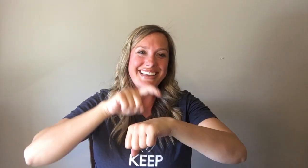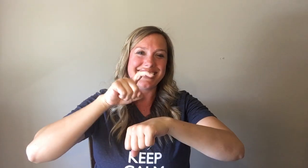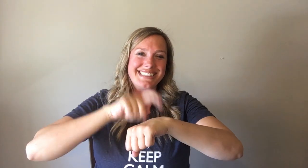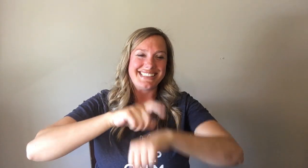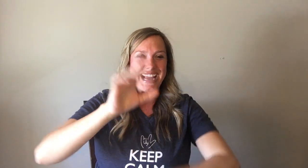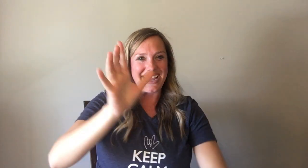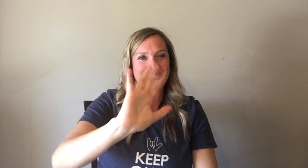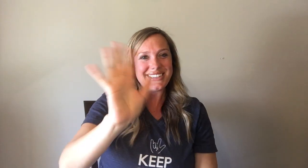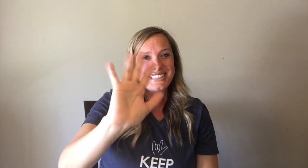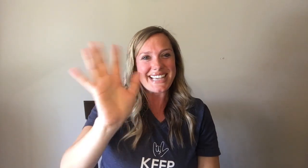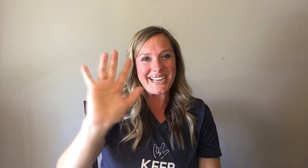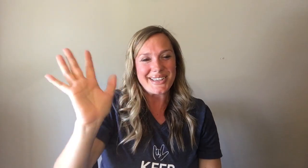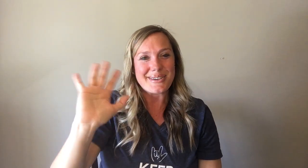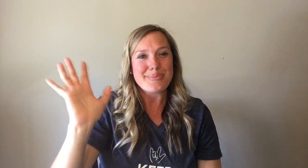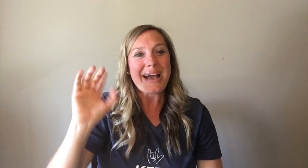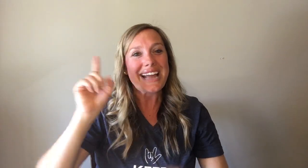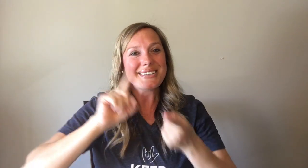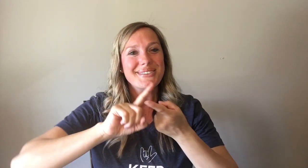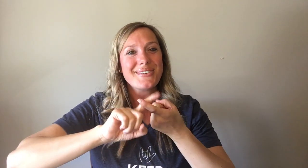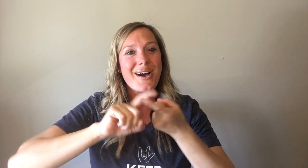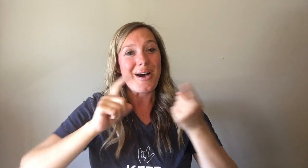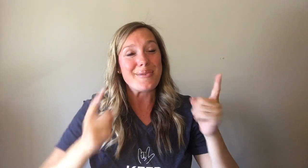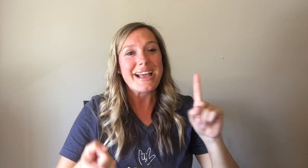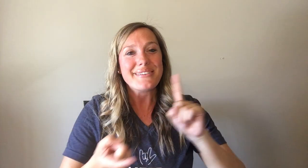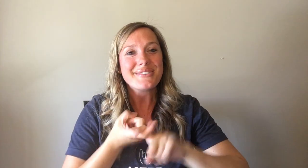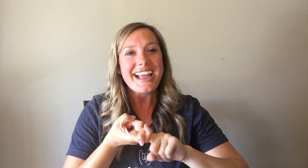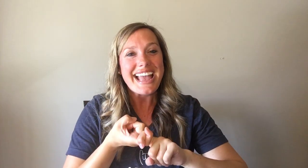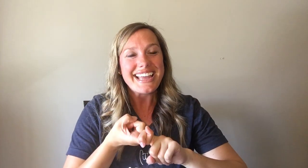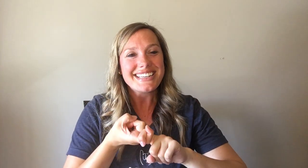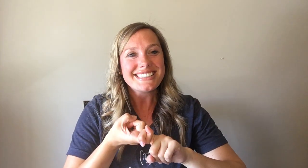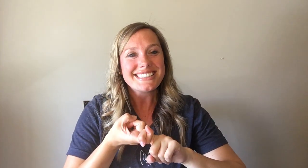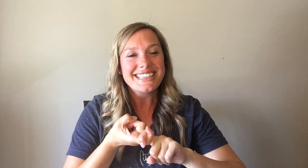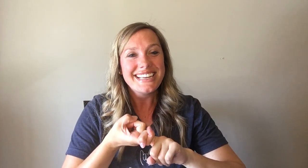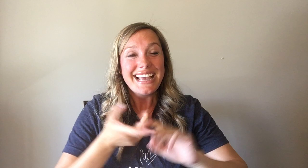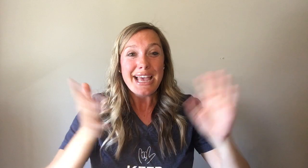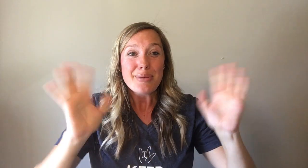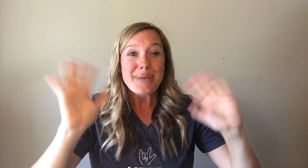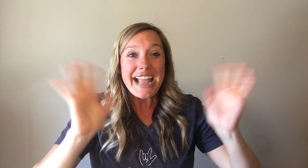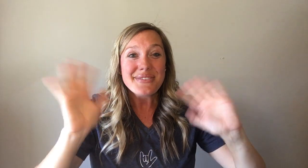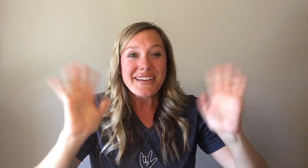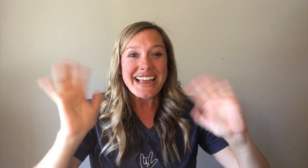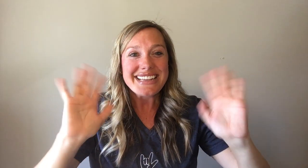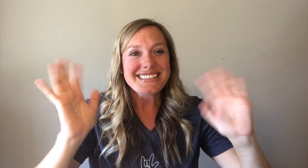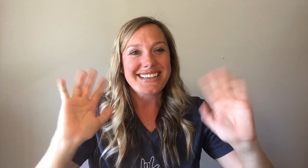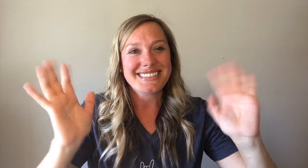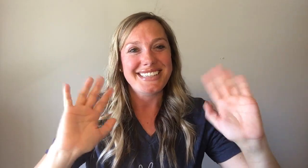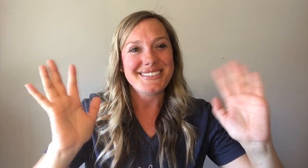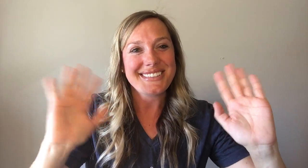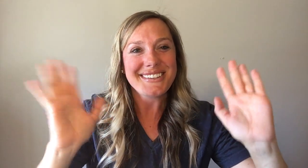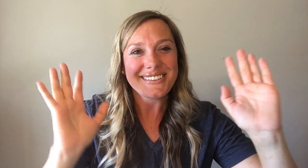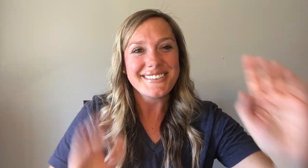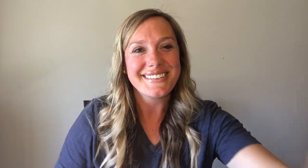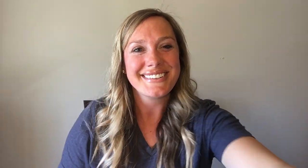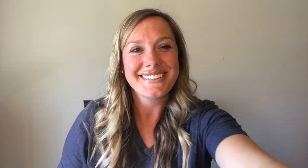is time to say goodbye to all my friends. Bye, friends. I'll see you soon.